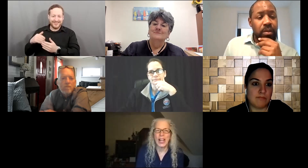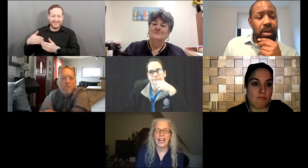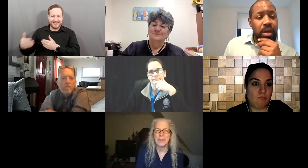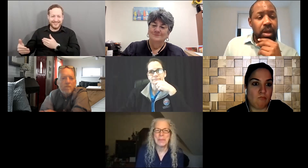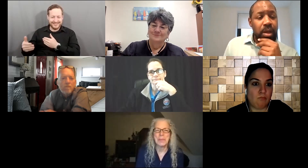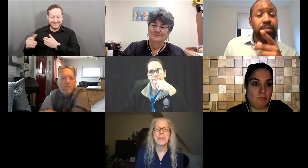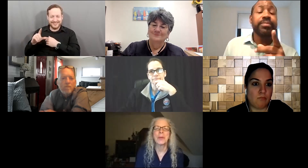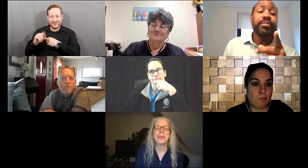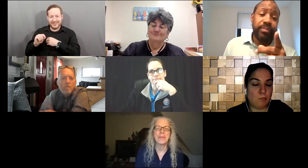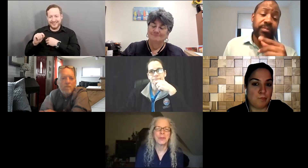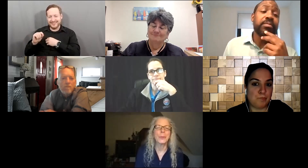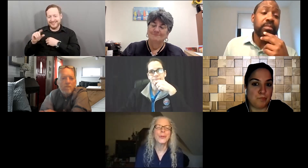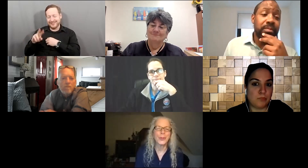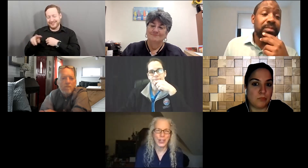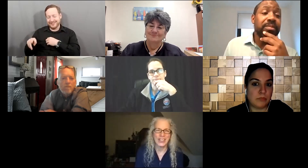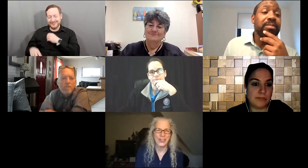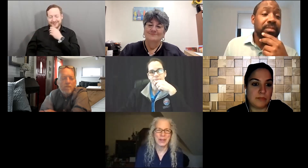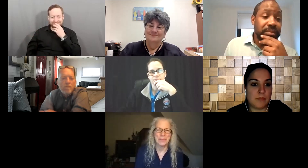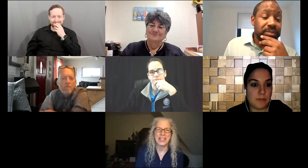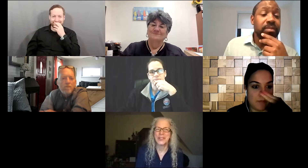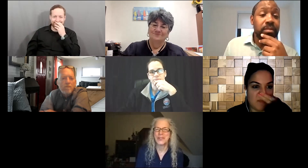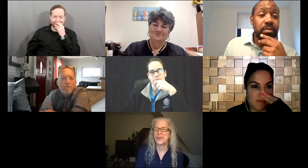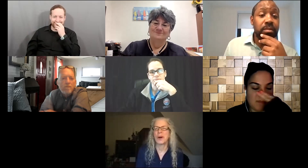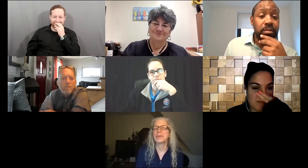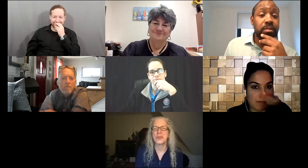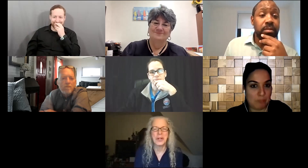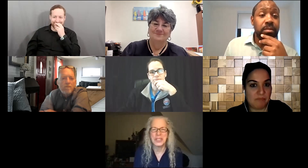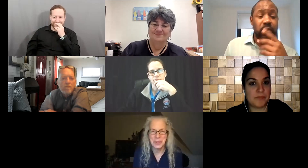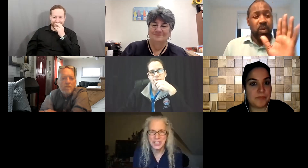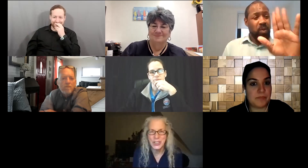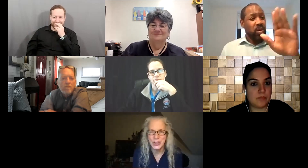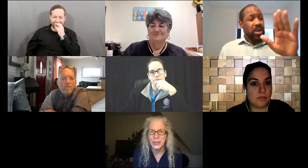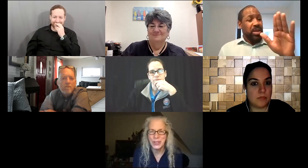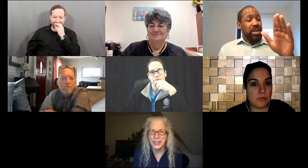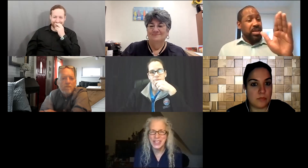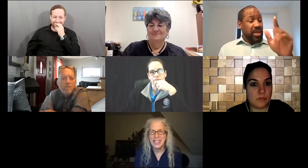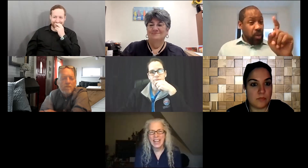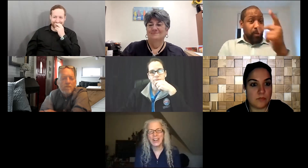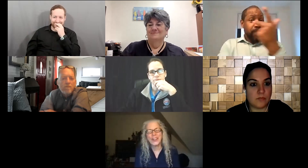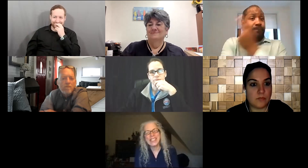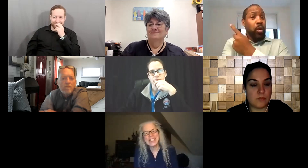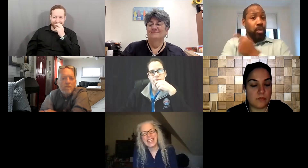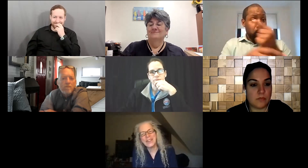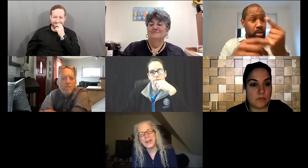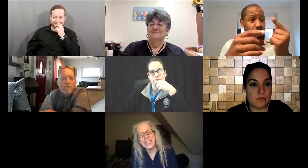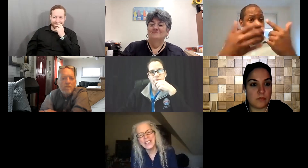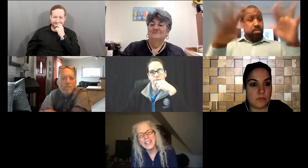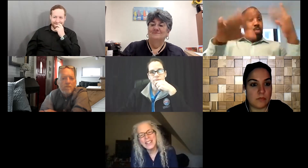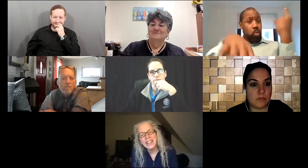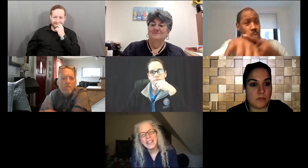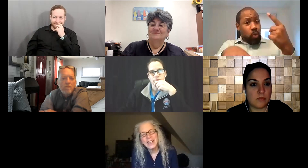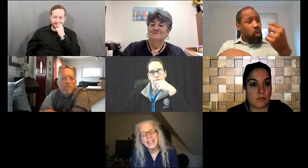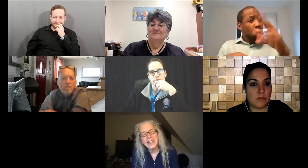in July and maybe people will be up for booster shots or something and up to 2022, who knows? And Ernest is saying, well,